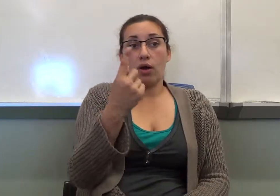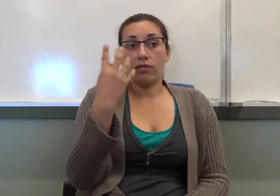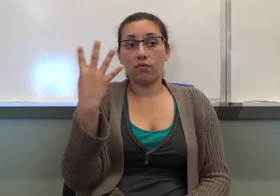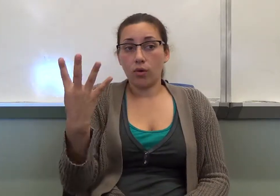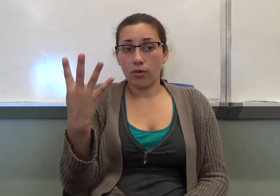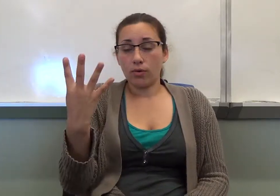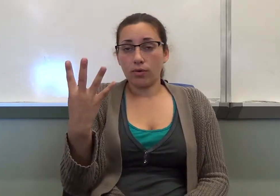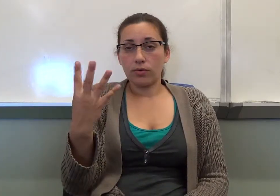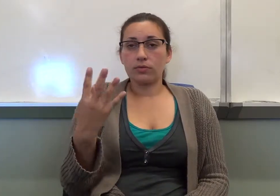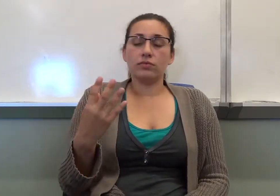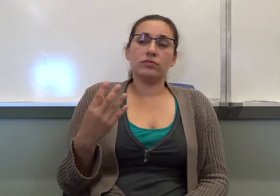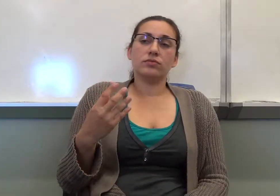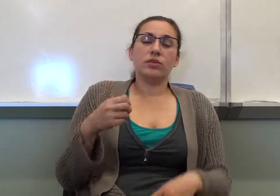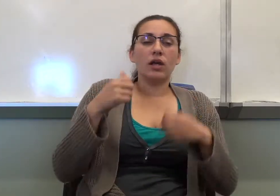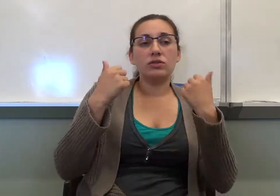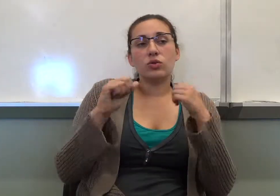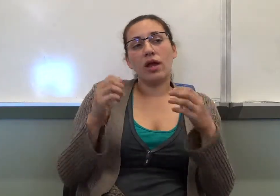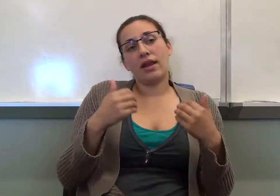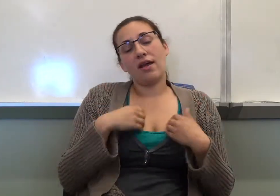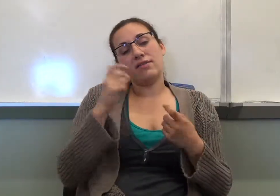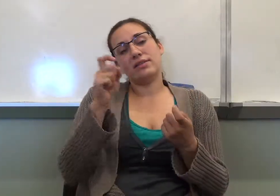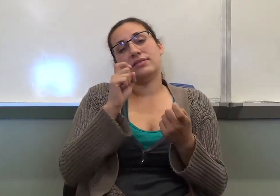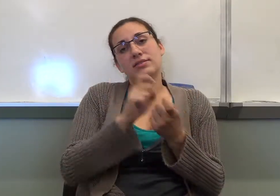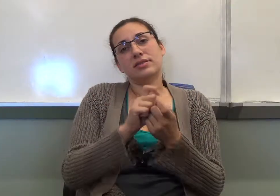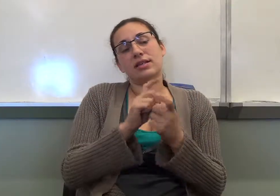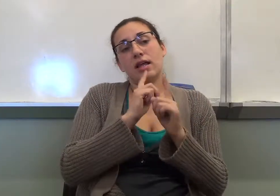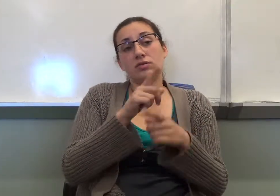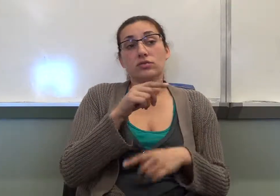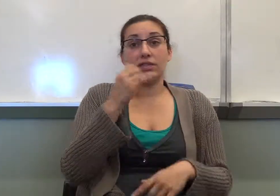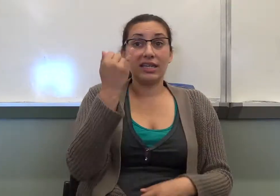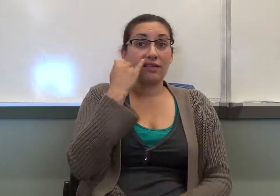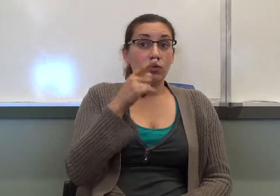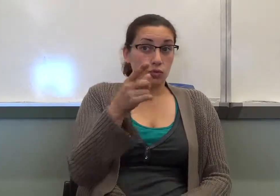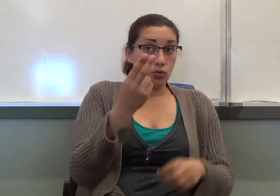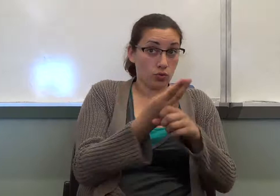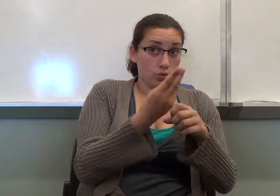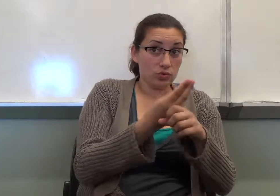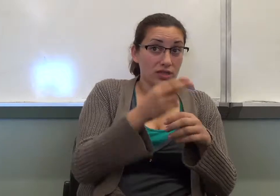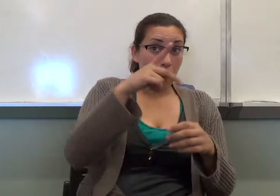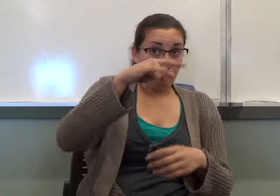answer. You should always do the squiggly equal signs if you're going to use 3.14.